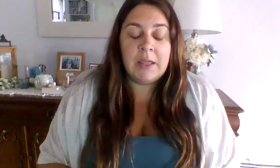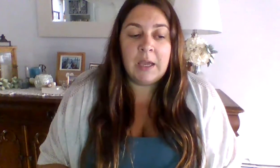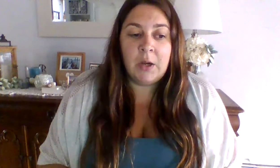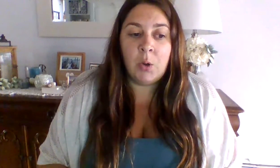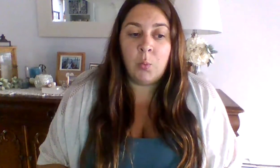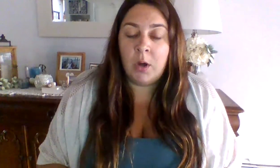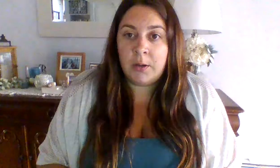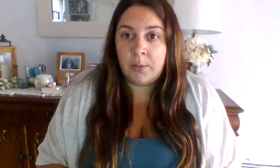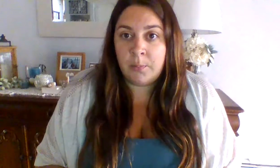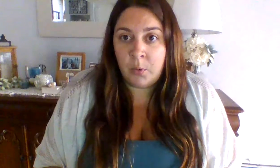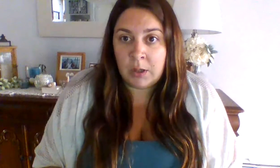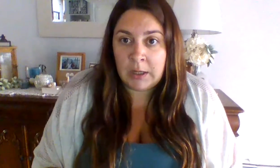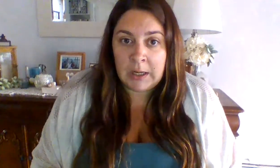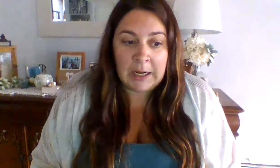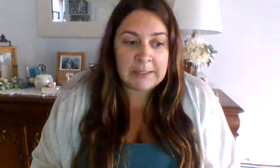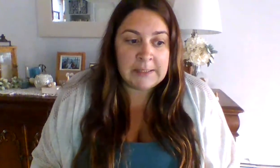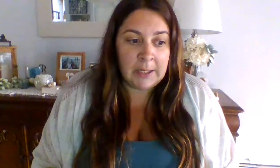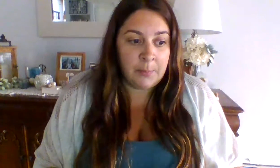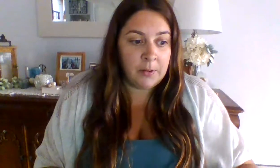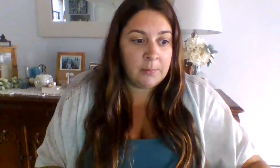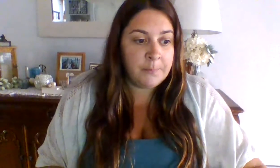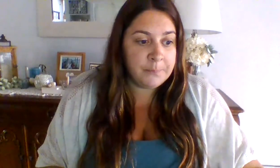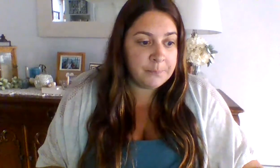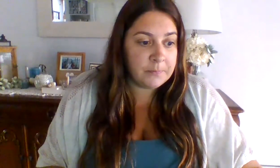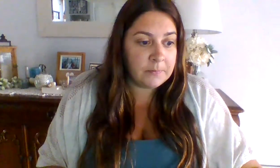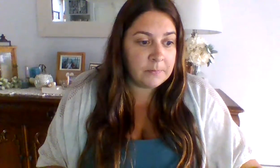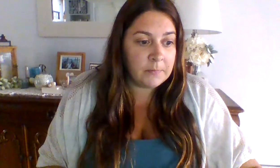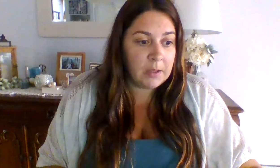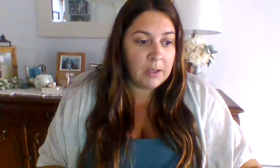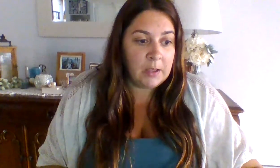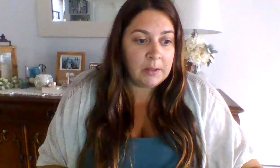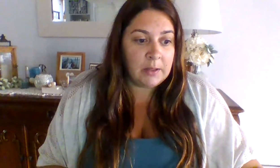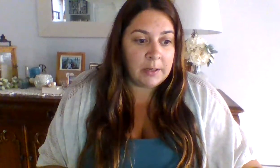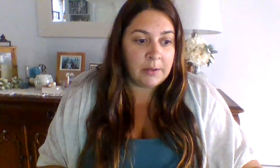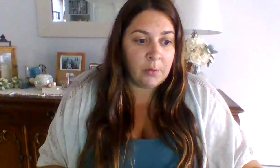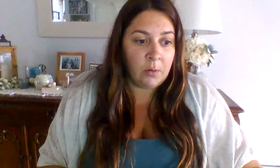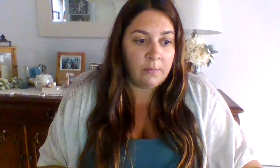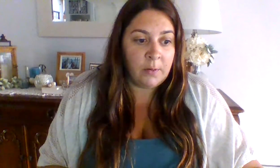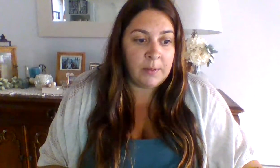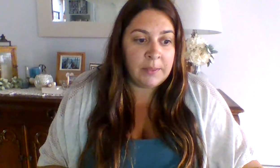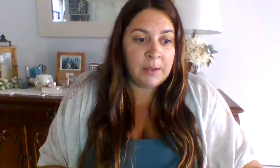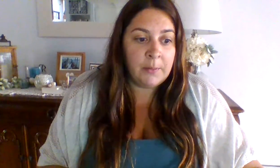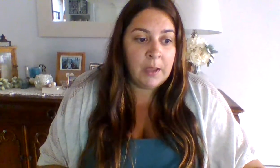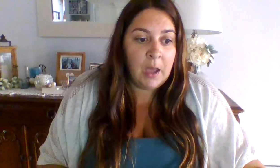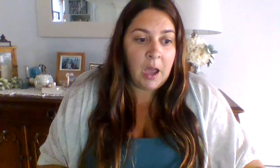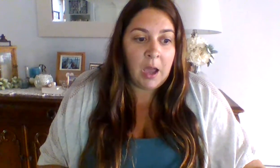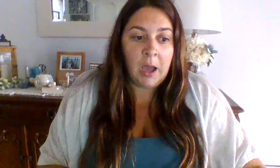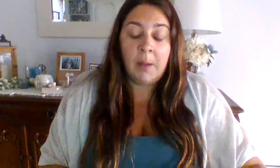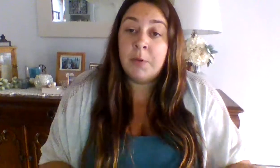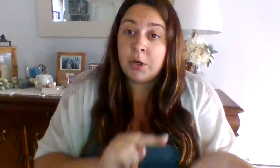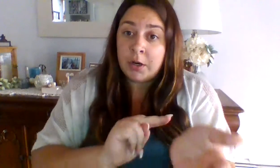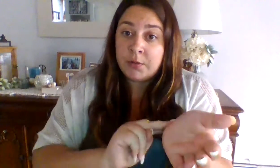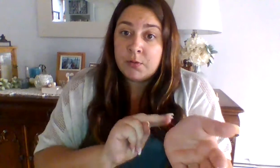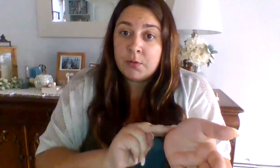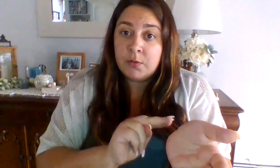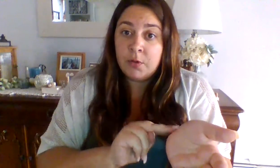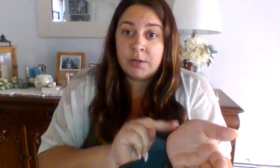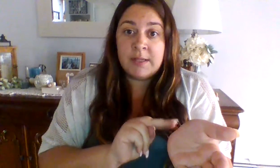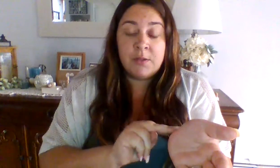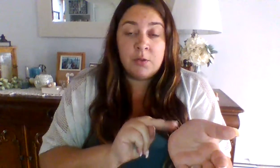Then one more example that I can go over with you. Nurse. Nurse has two